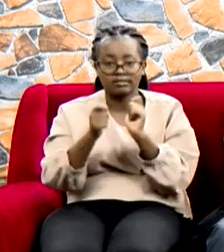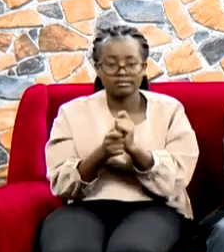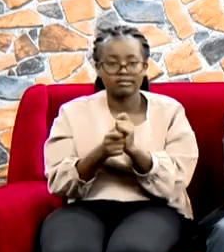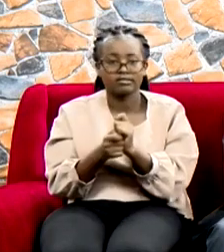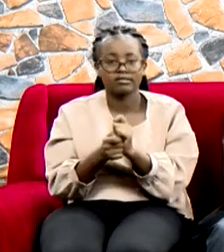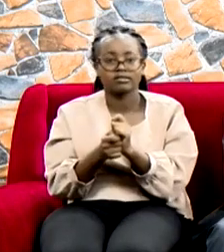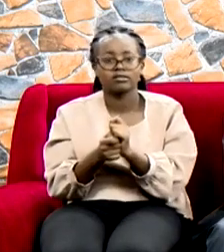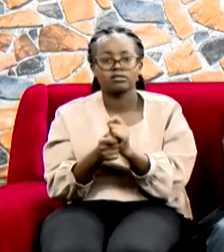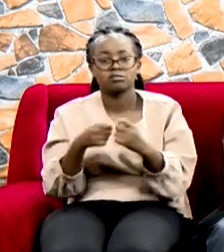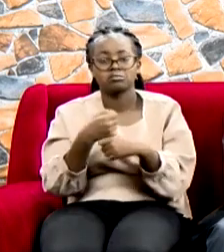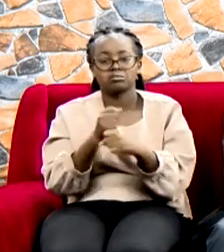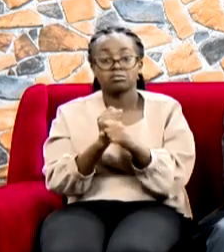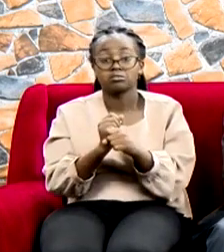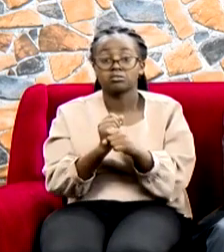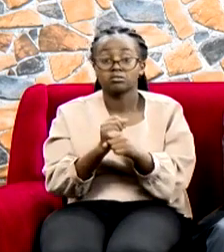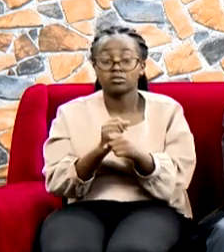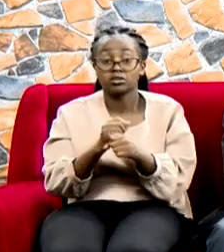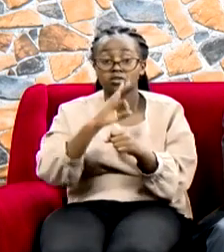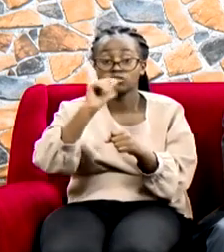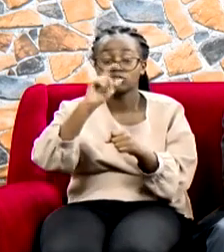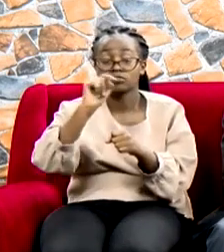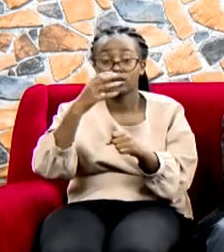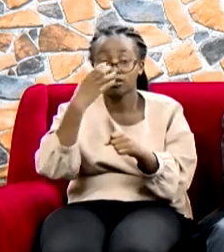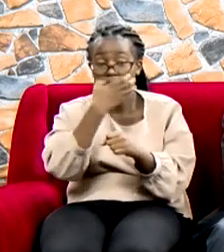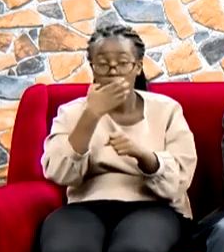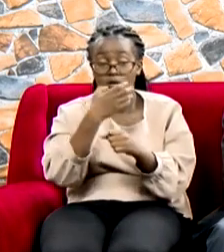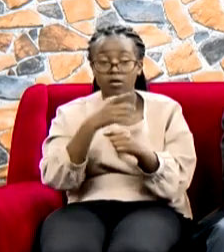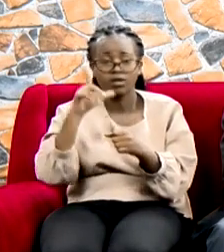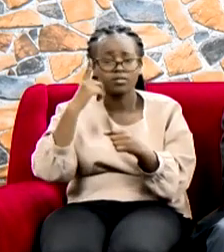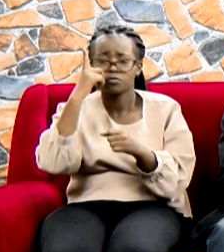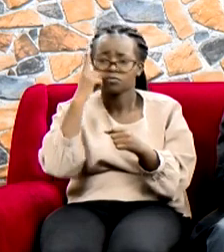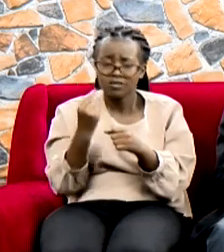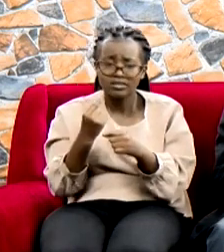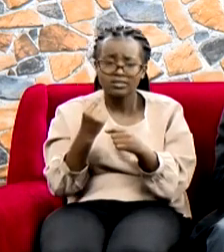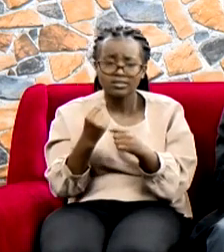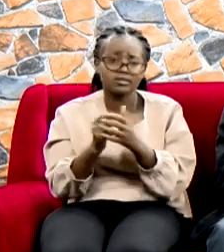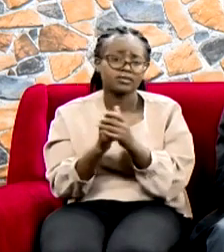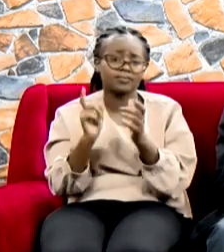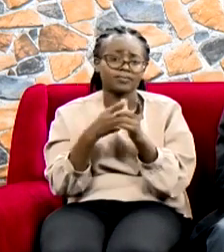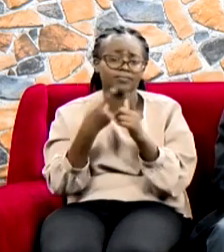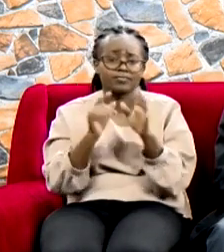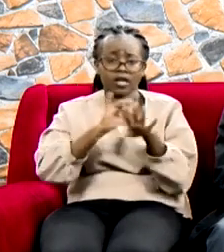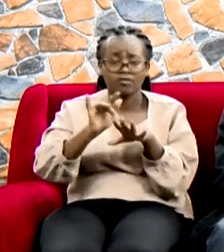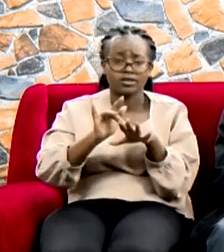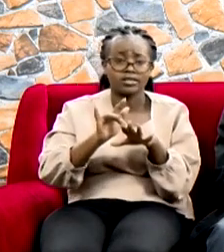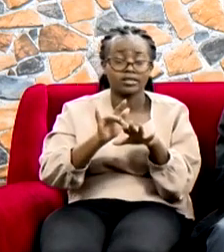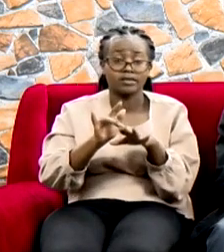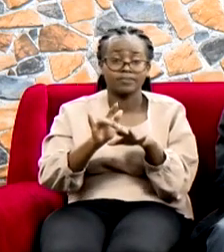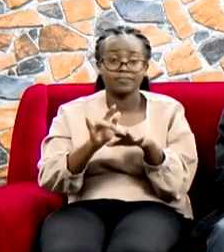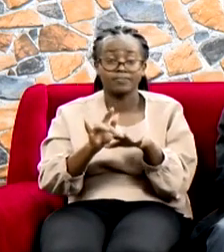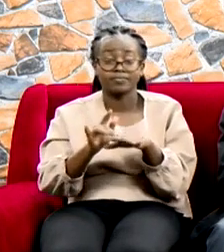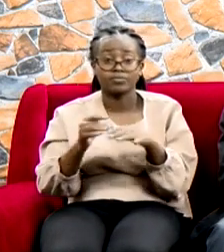into fat. All right. And so you lose your mobility, you might lose your speech. If it affects the heart muscles and you